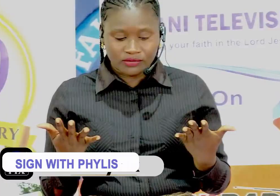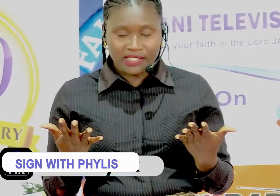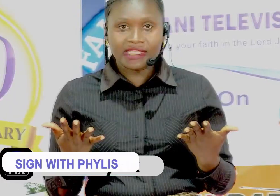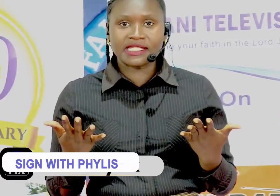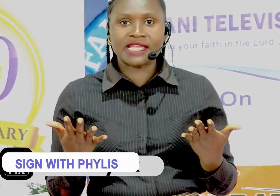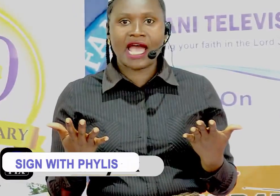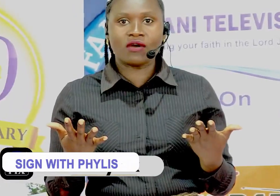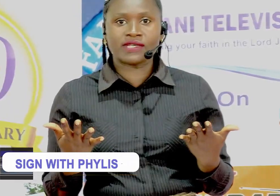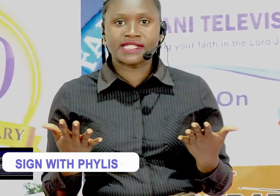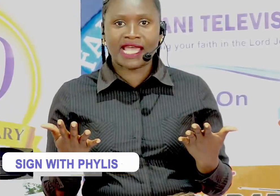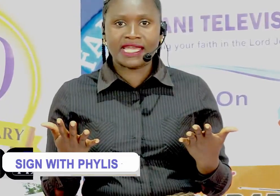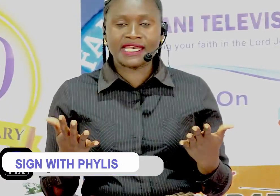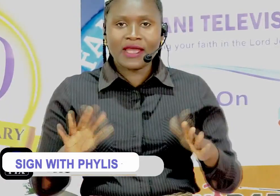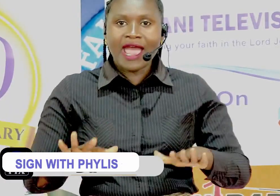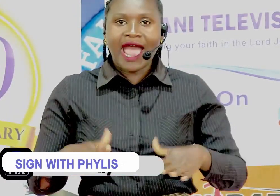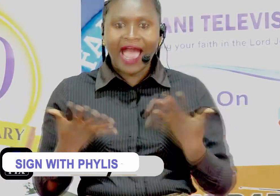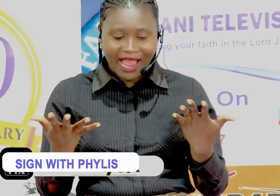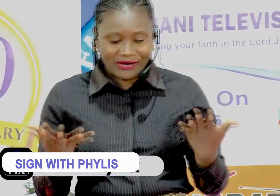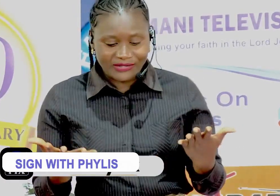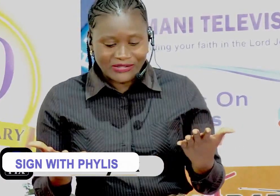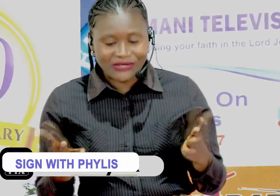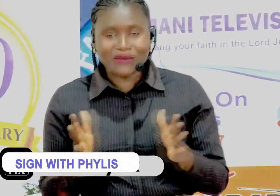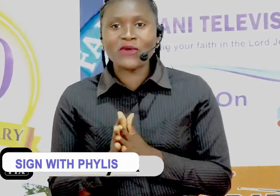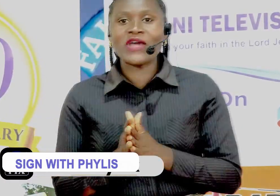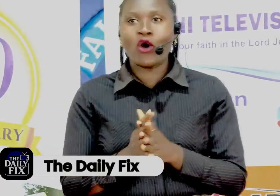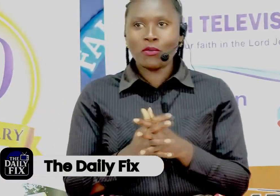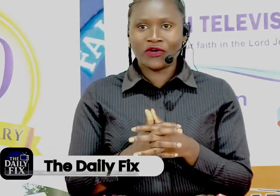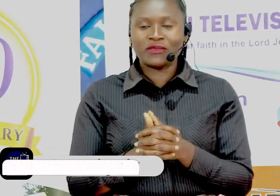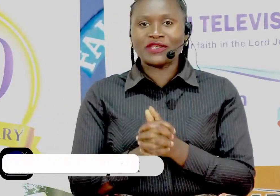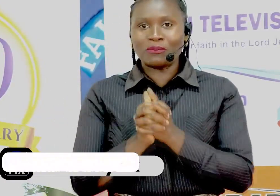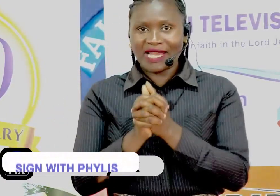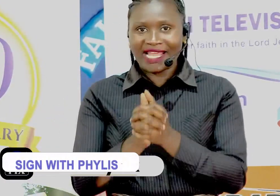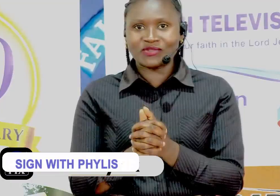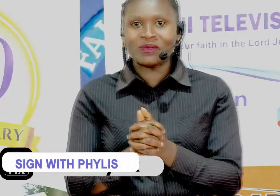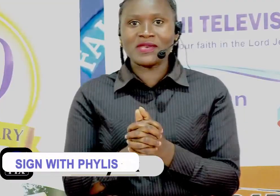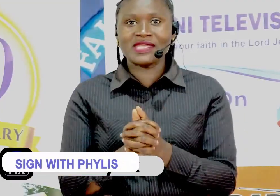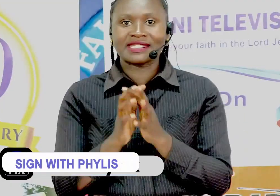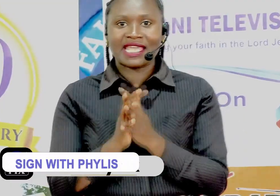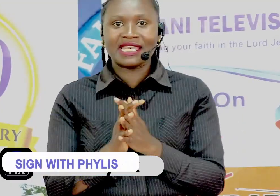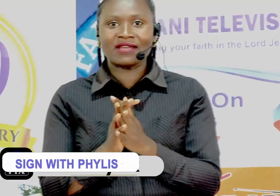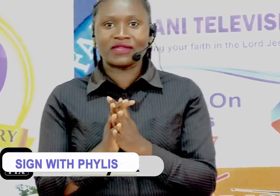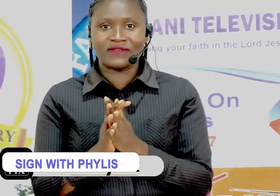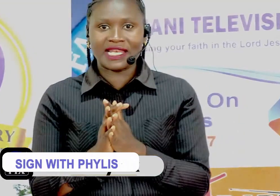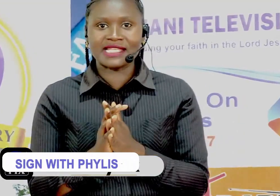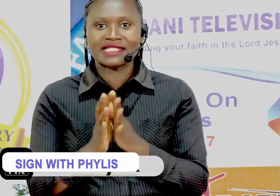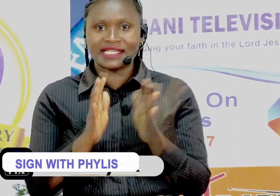This is how we signed how. So maybe I hope you have been blessed in being signing with Phylis, that is